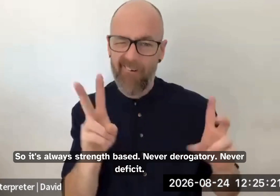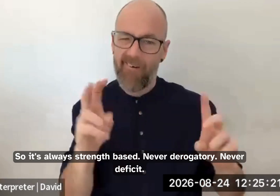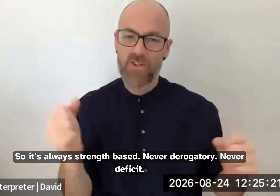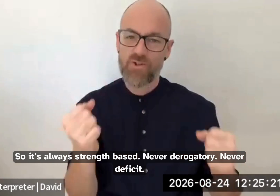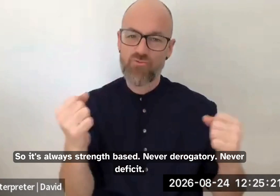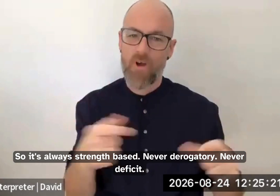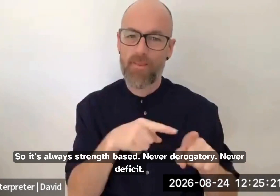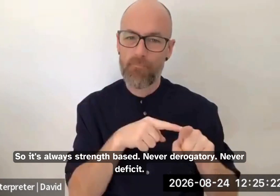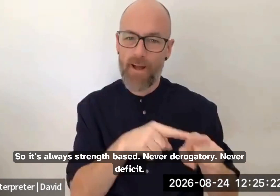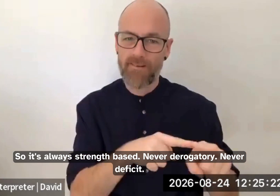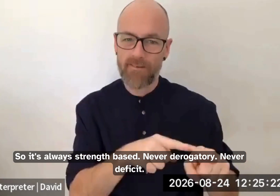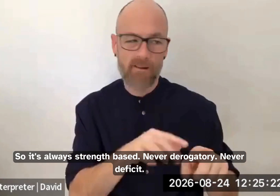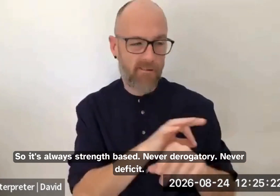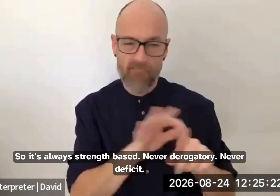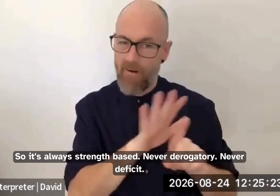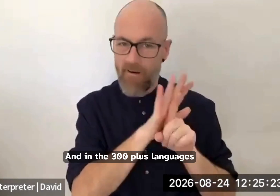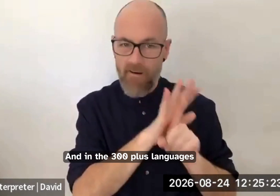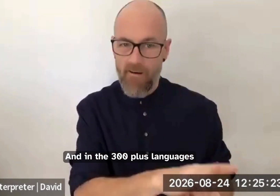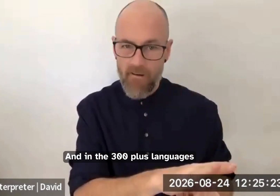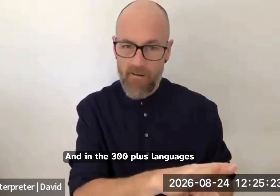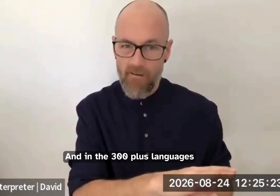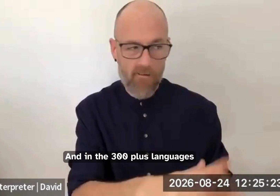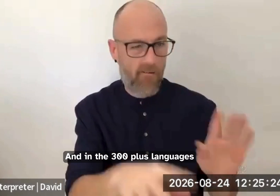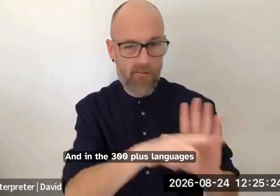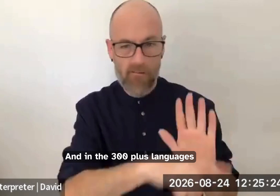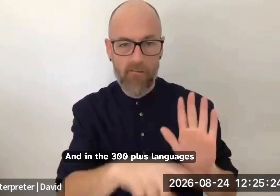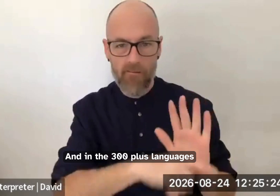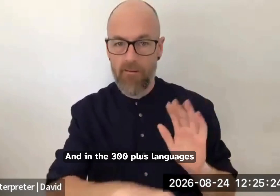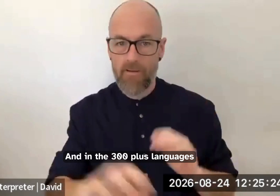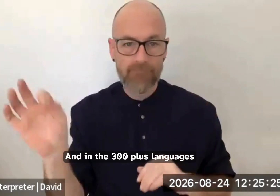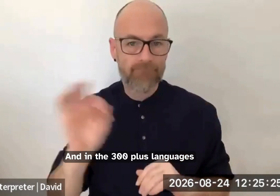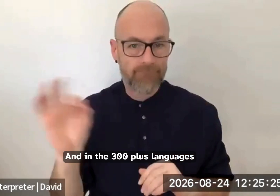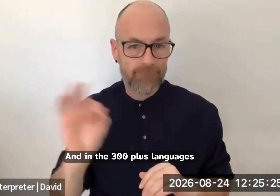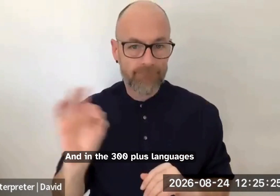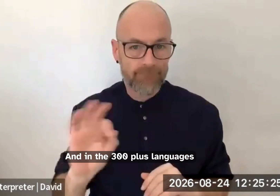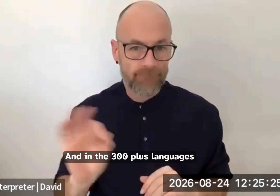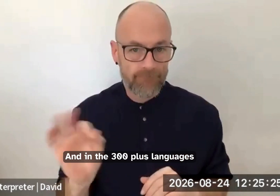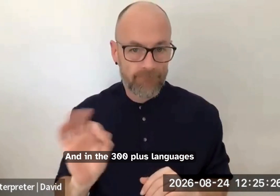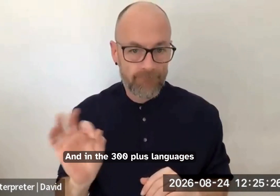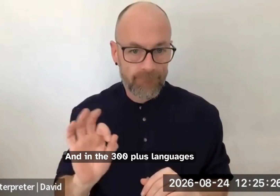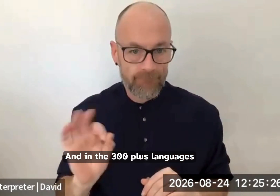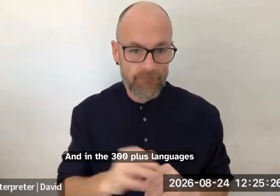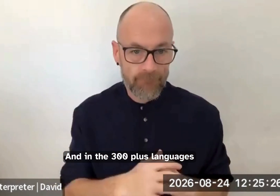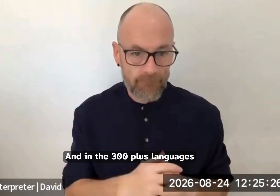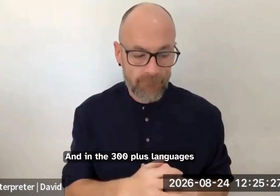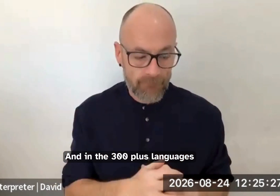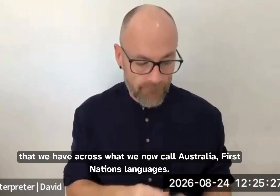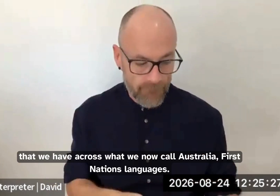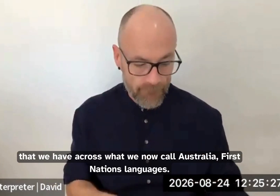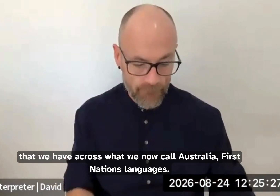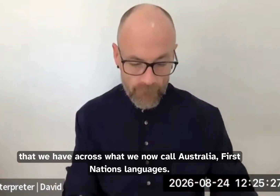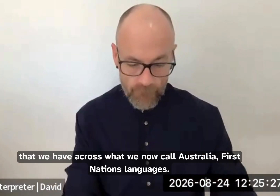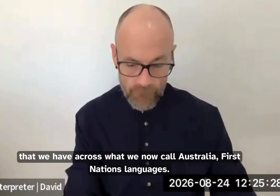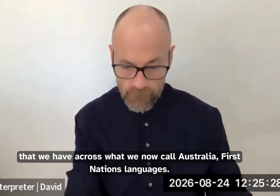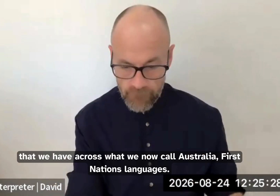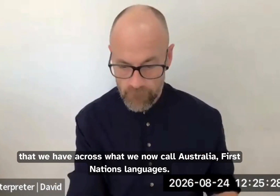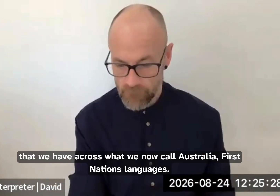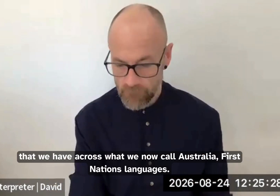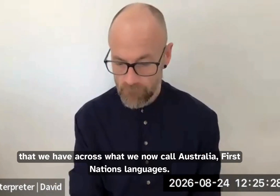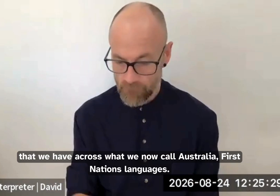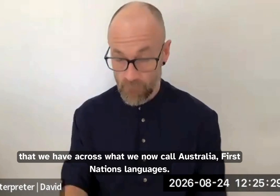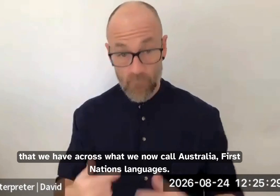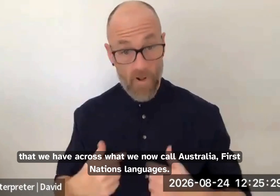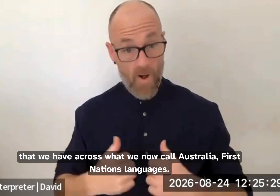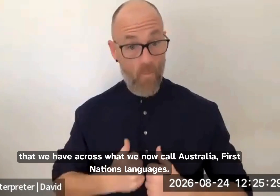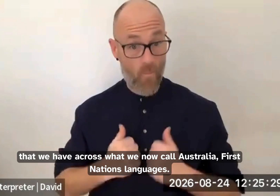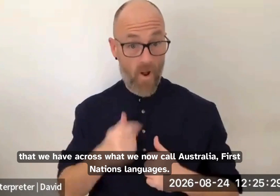never derogatory, never deficit. And in the 300 plus languages that we have across